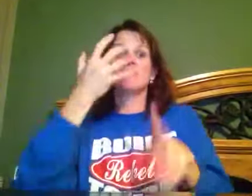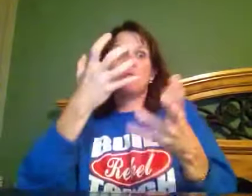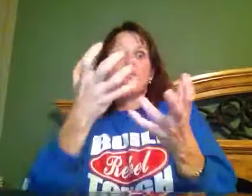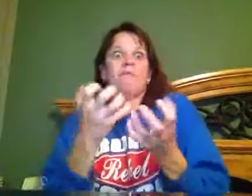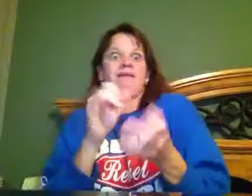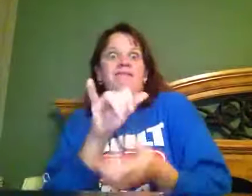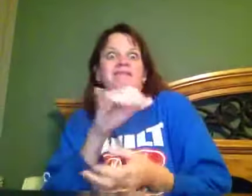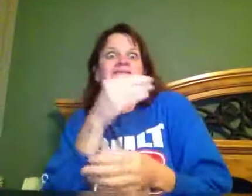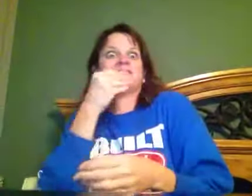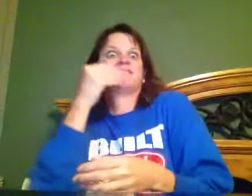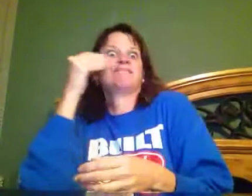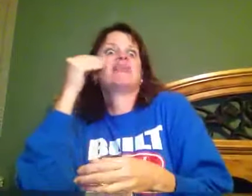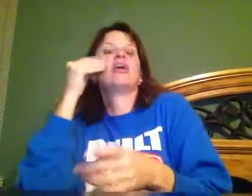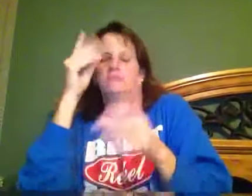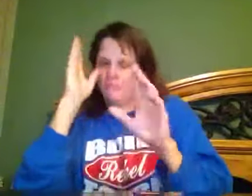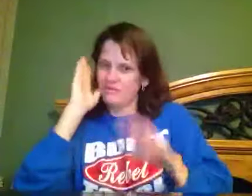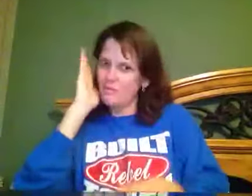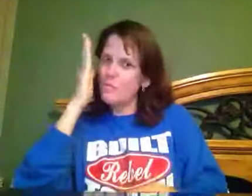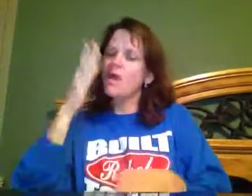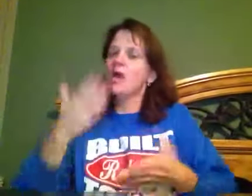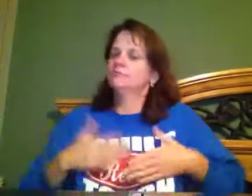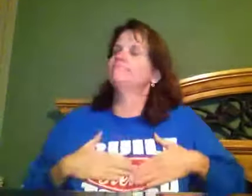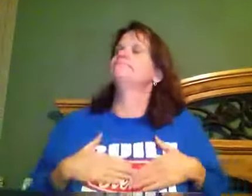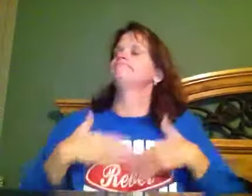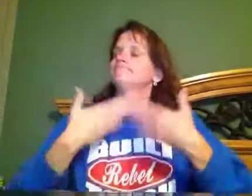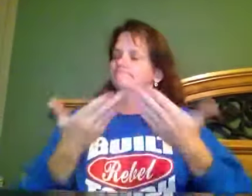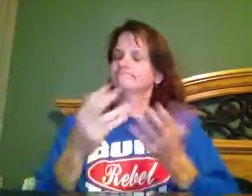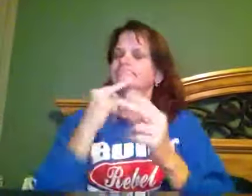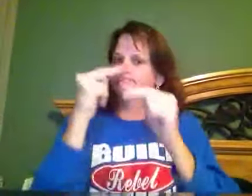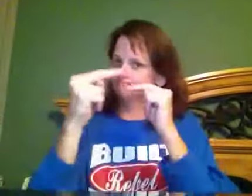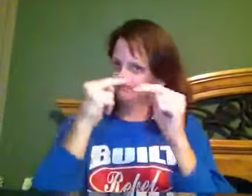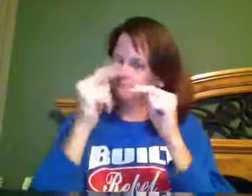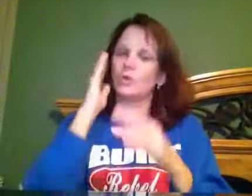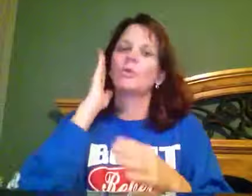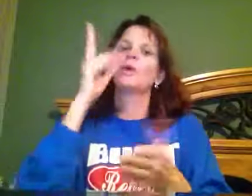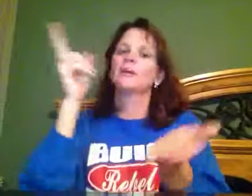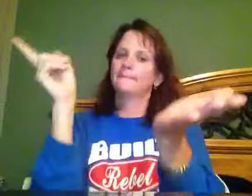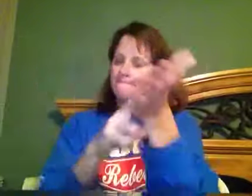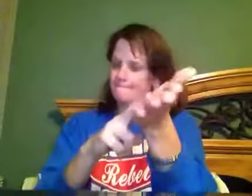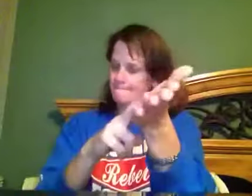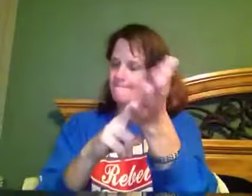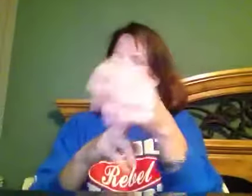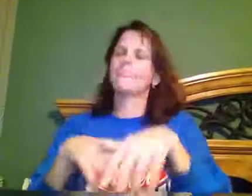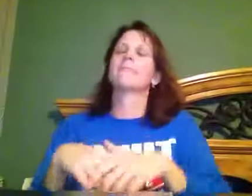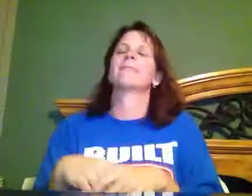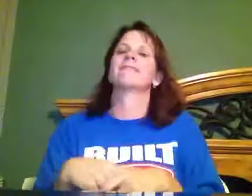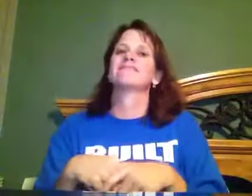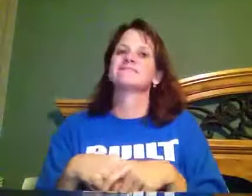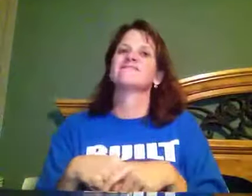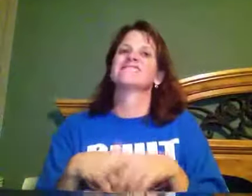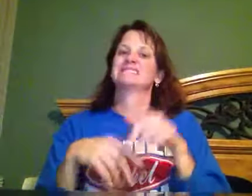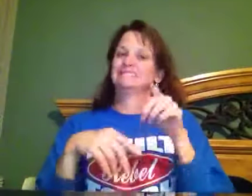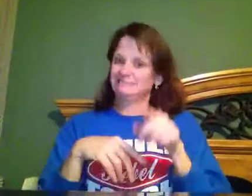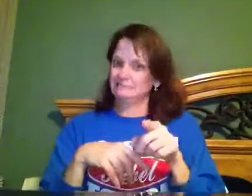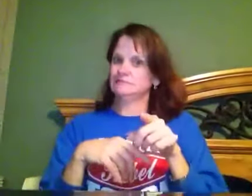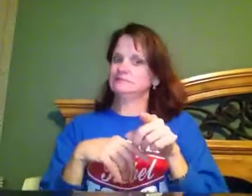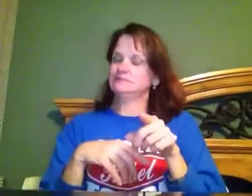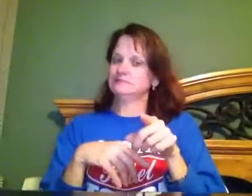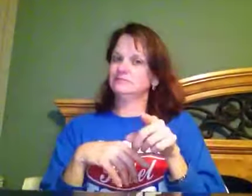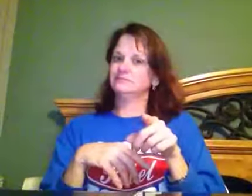those negotiations to get the contract. This is when you might need to start looking at your finances